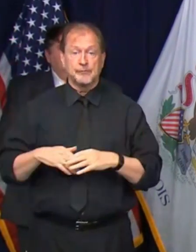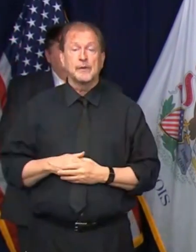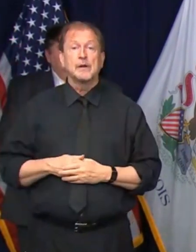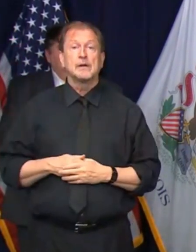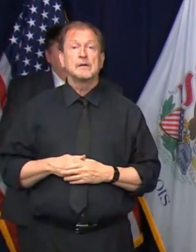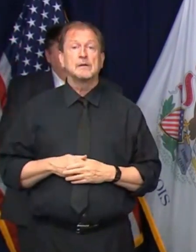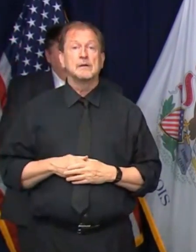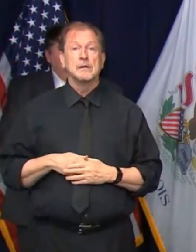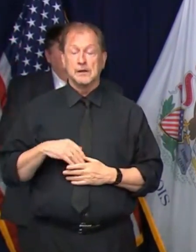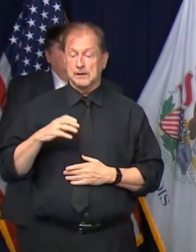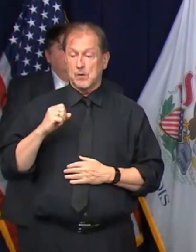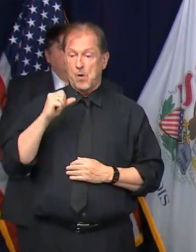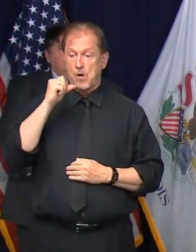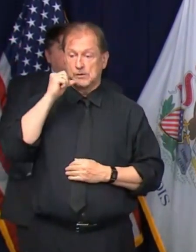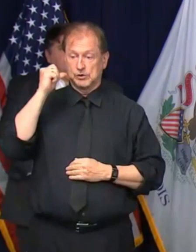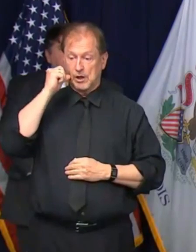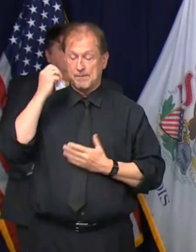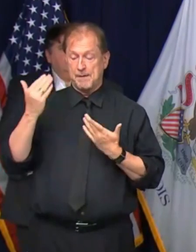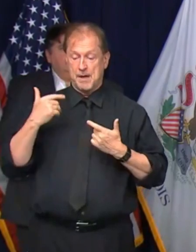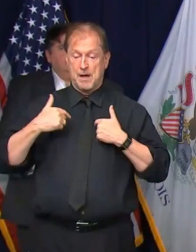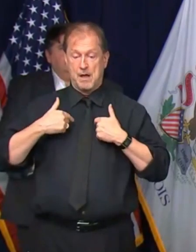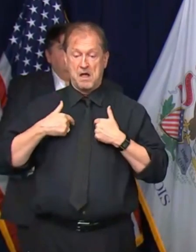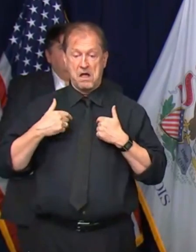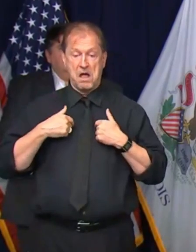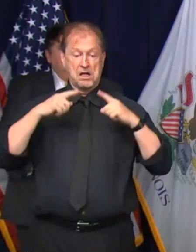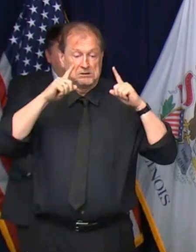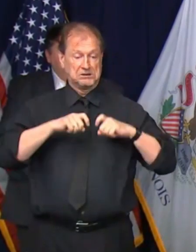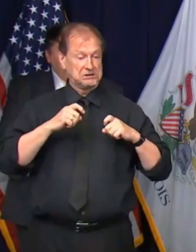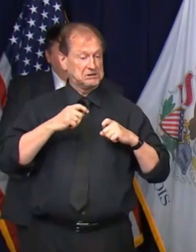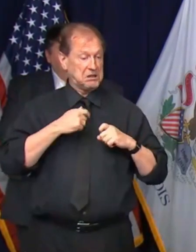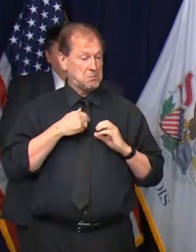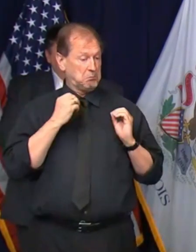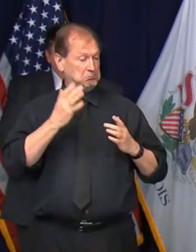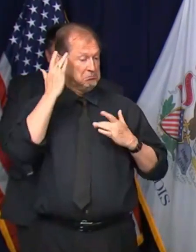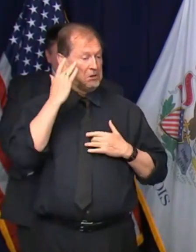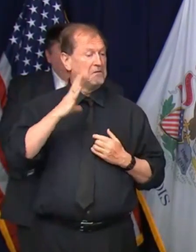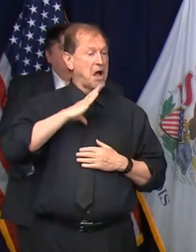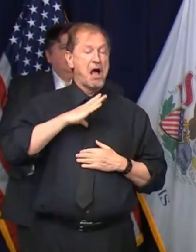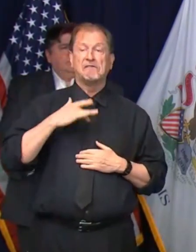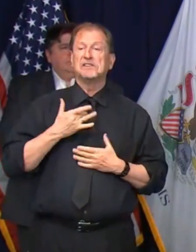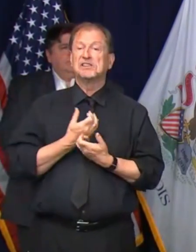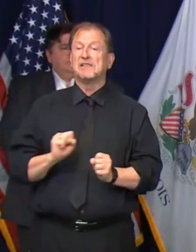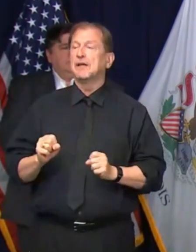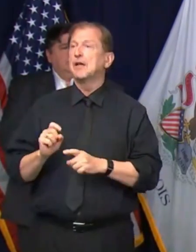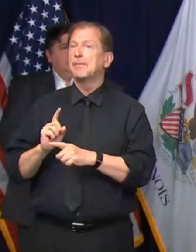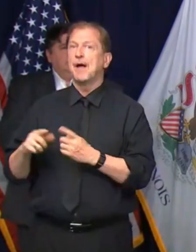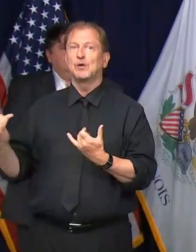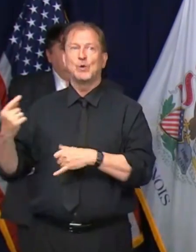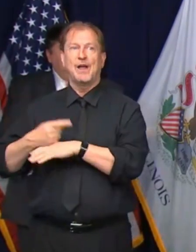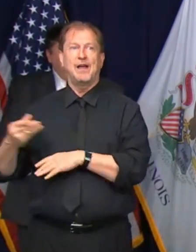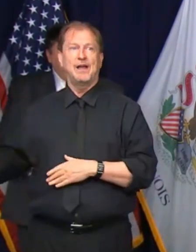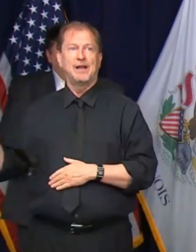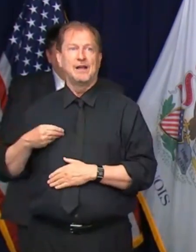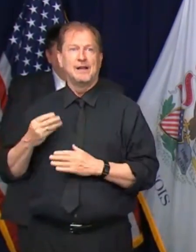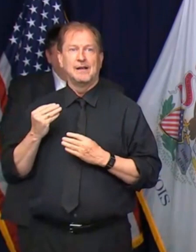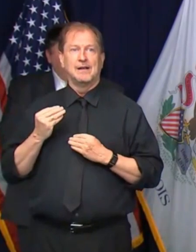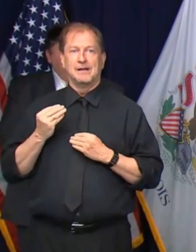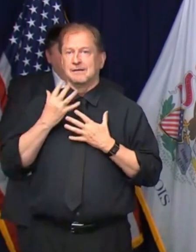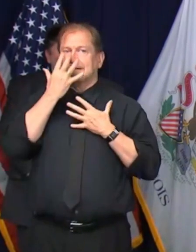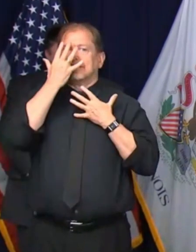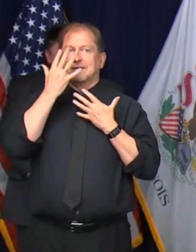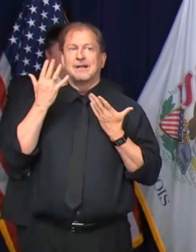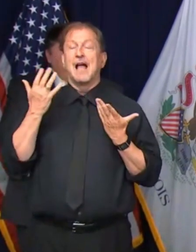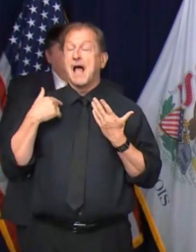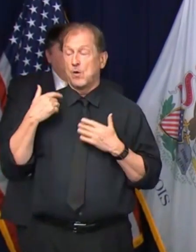test yesterday, you could be positive today. And since we don't know and we're seeing that there's a growing amount of